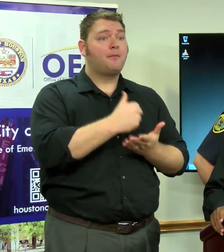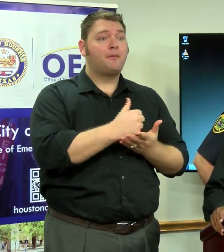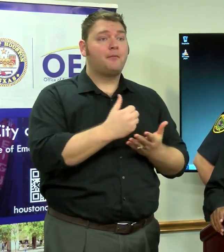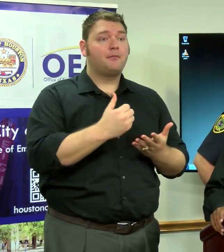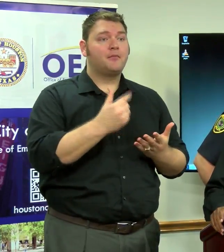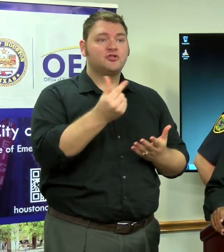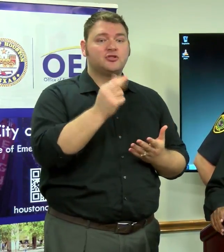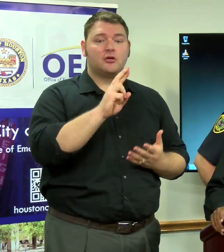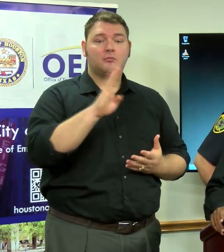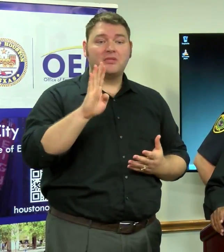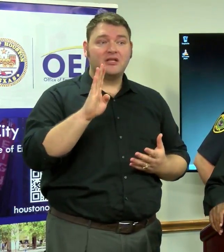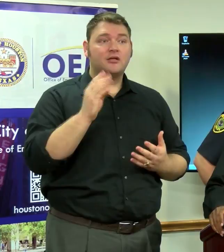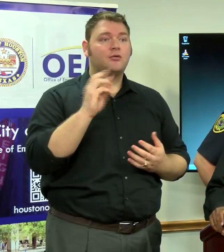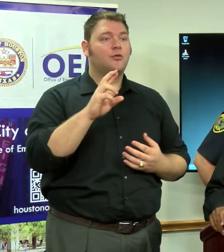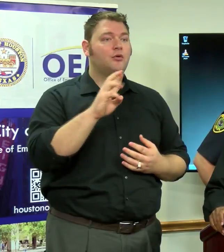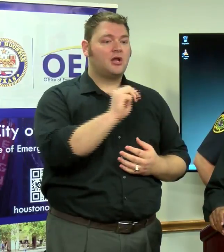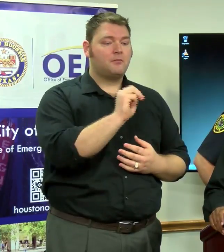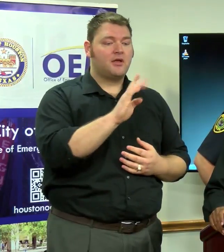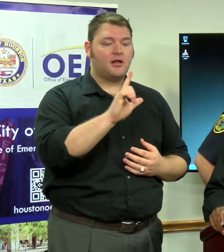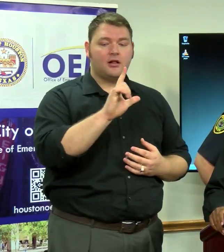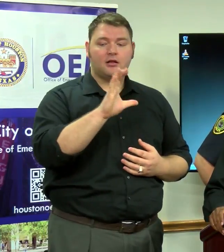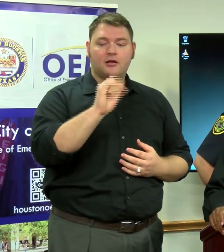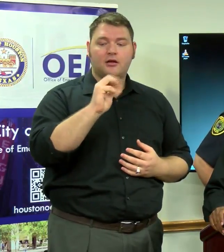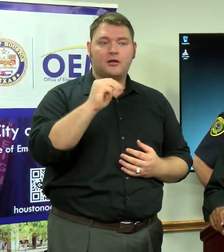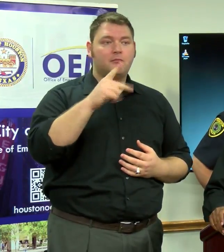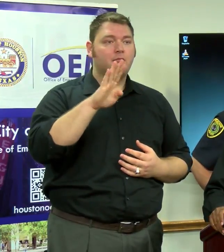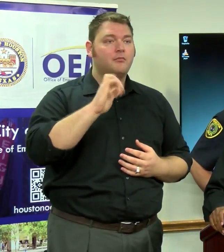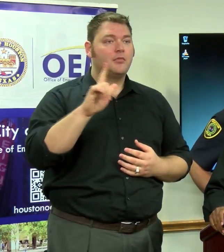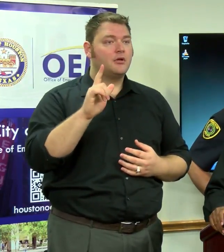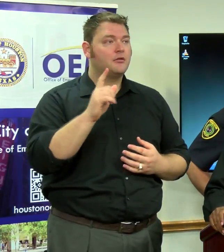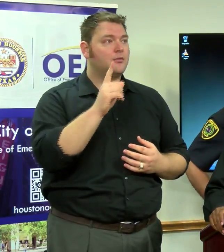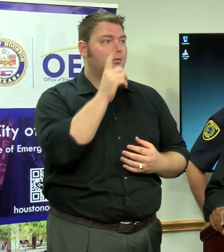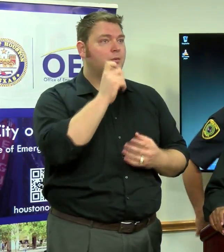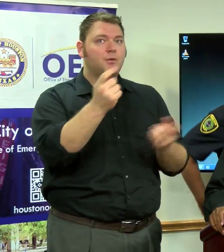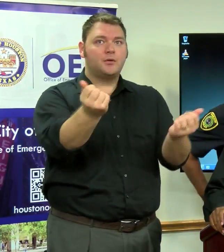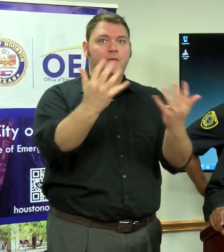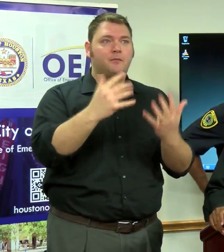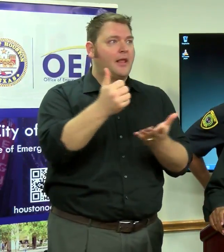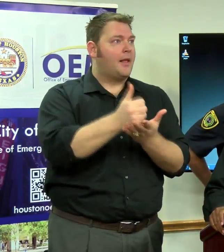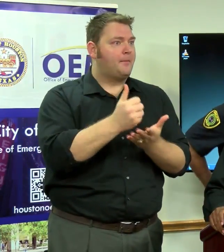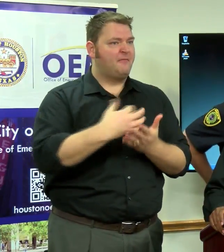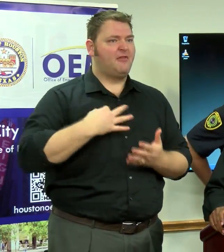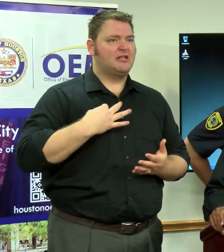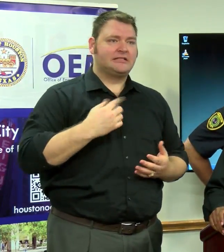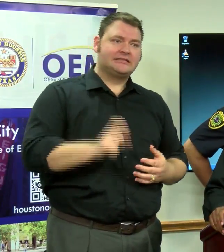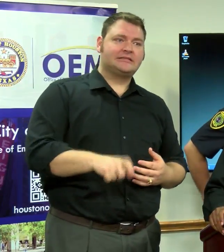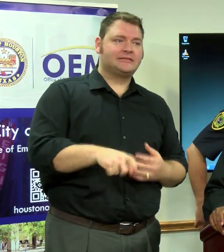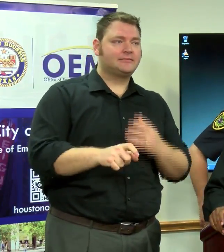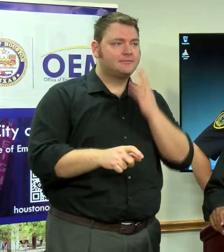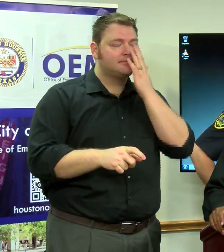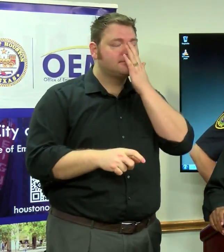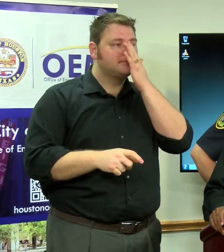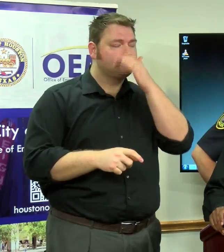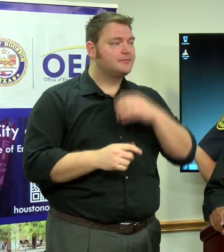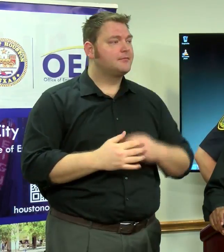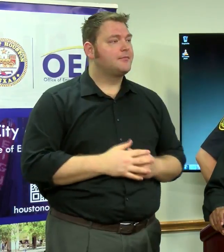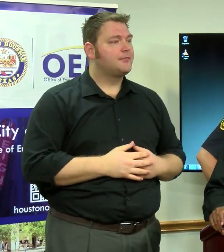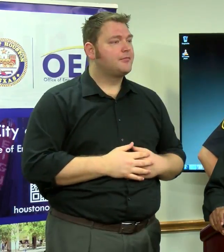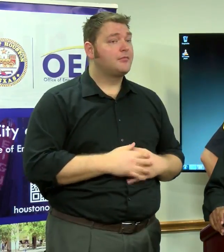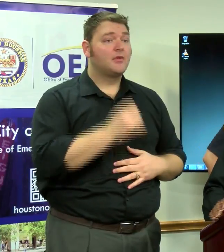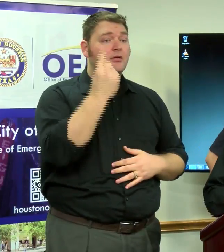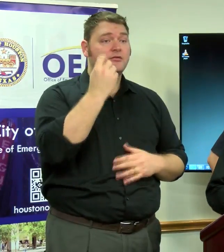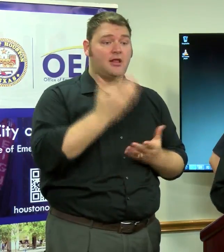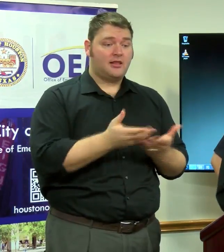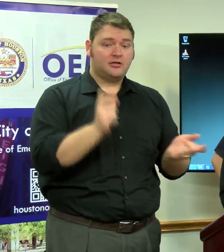Brown or whether it's at M.O. Campbell. So we're needing that. But the things are